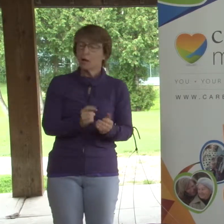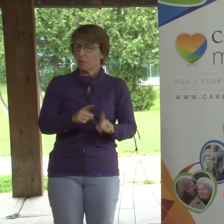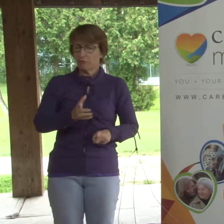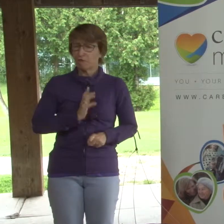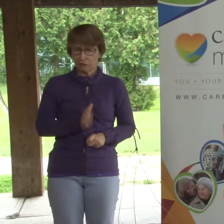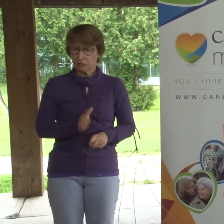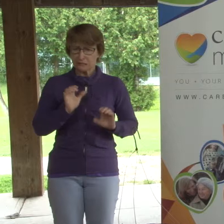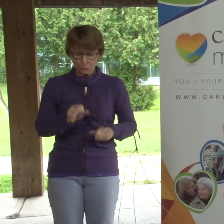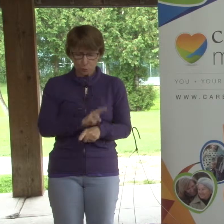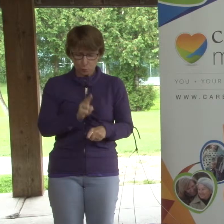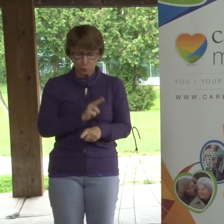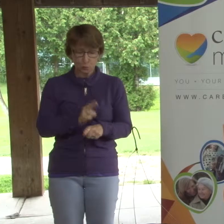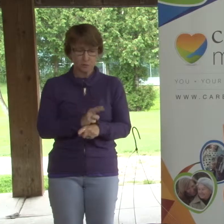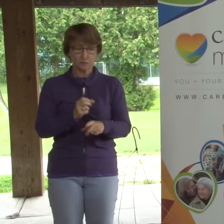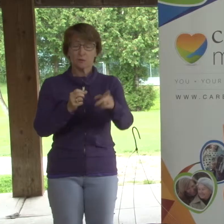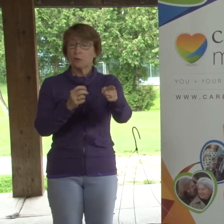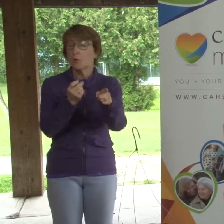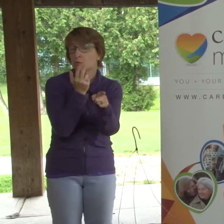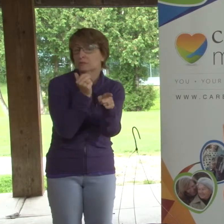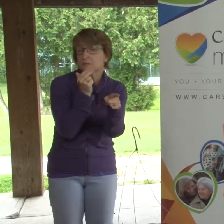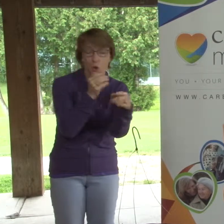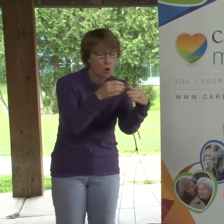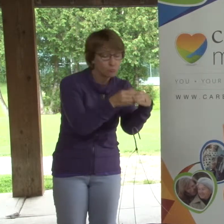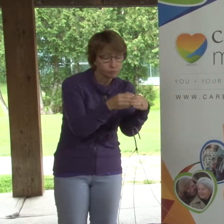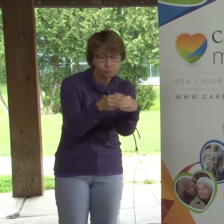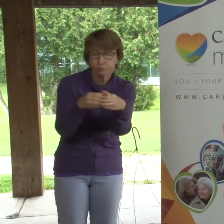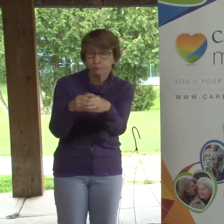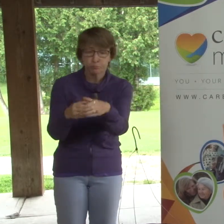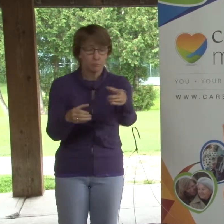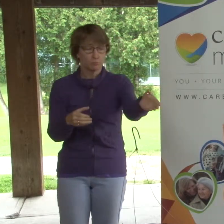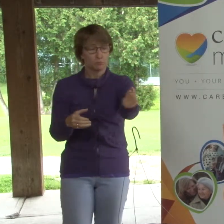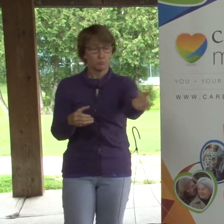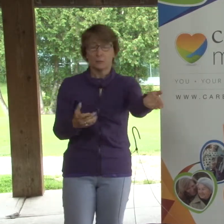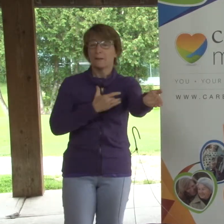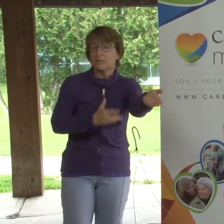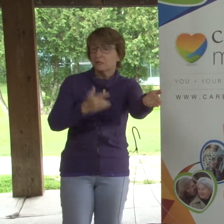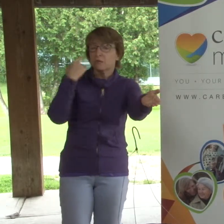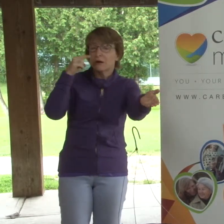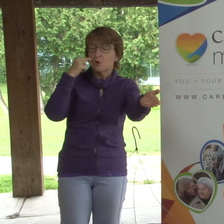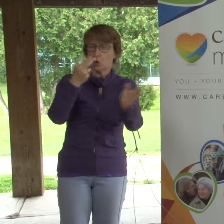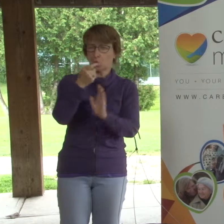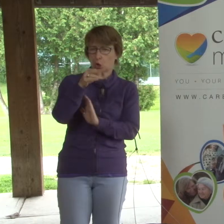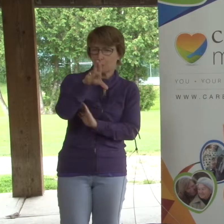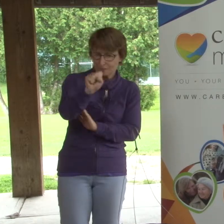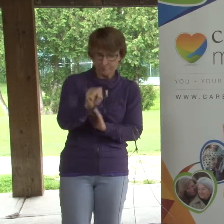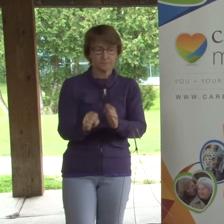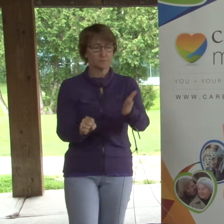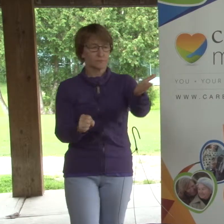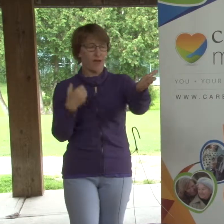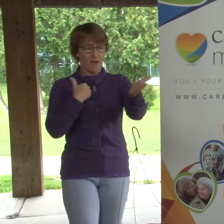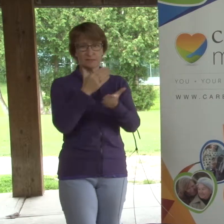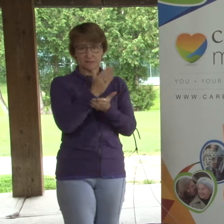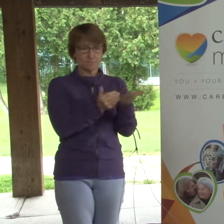them right. We can have small containers that we can garden with, and these ones are usually made for herbs. And I brought along some